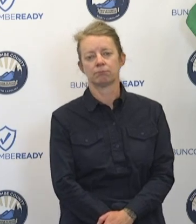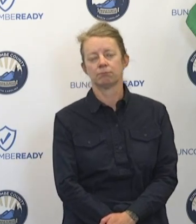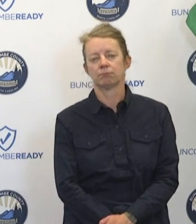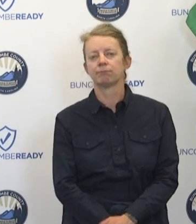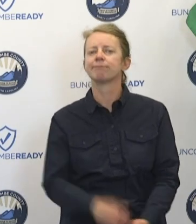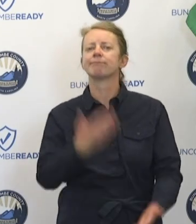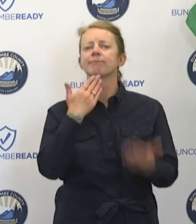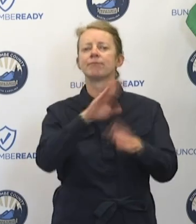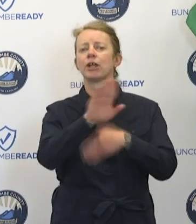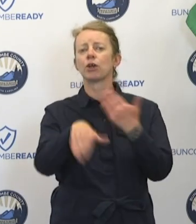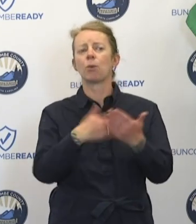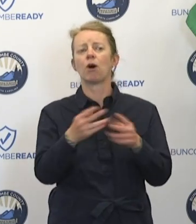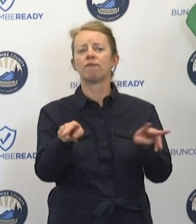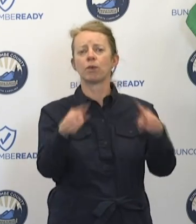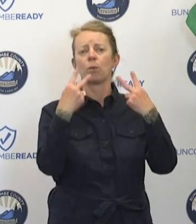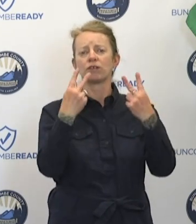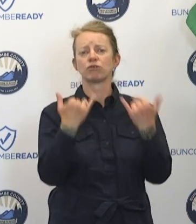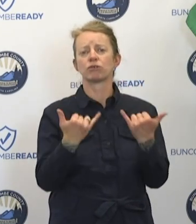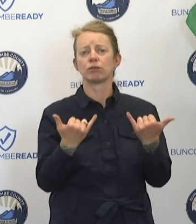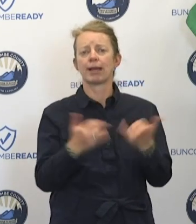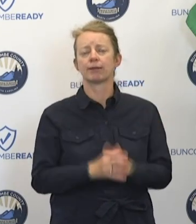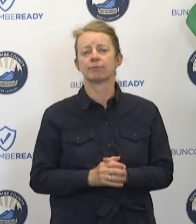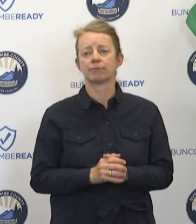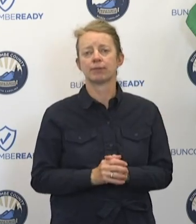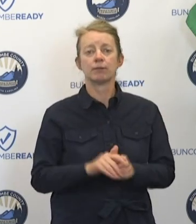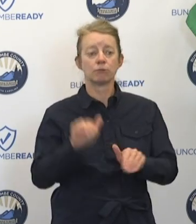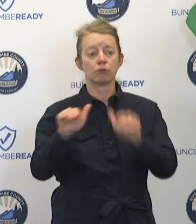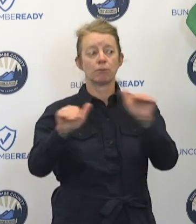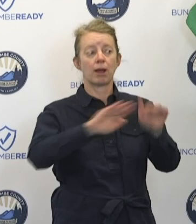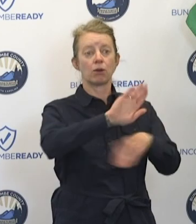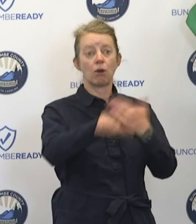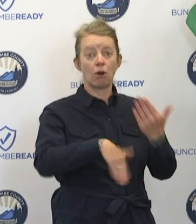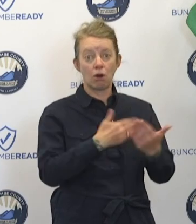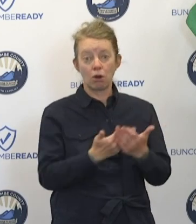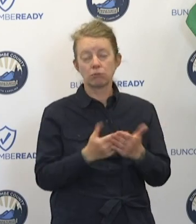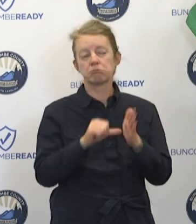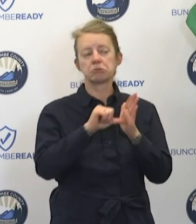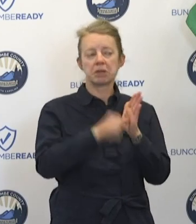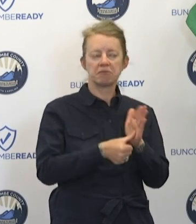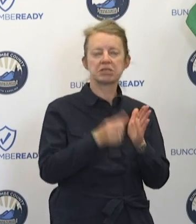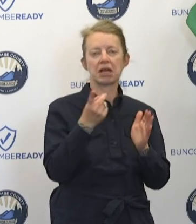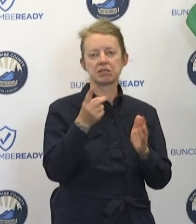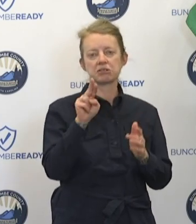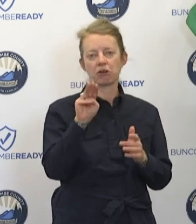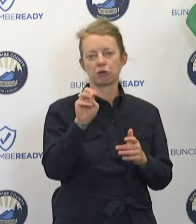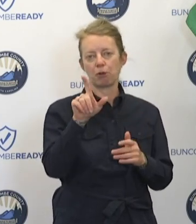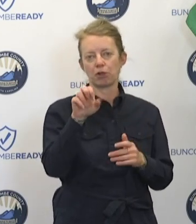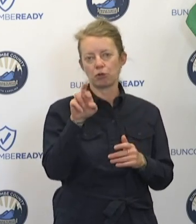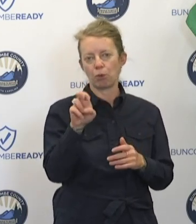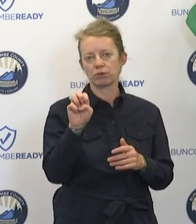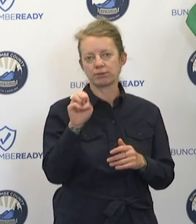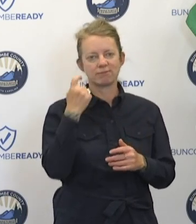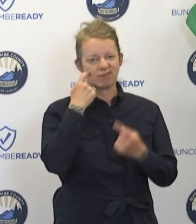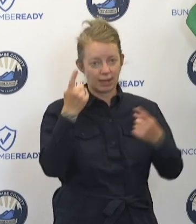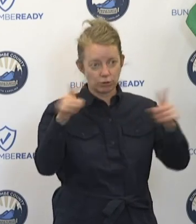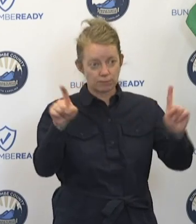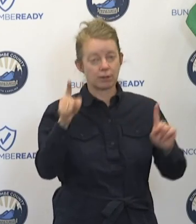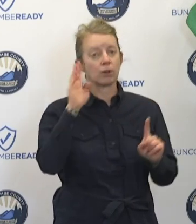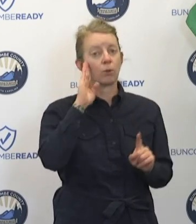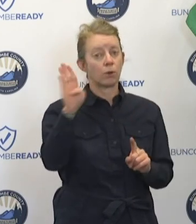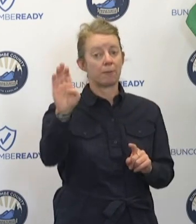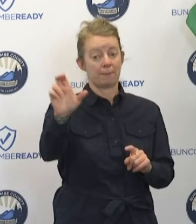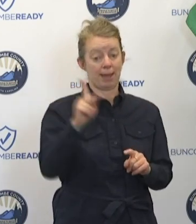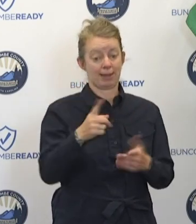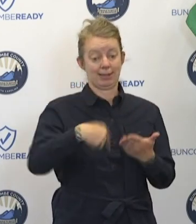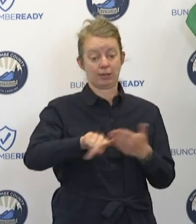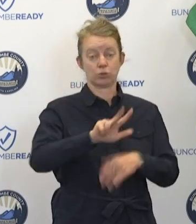So thank you all for tuning in today. Just as a reminder to reiterate what Dr. Mullendore just announced, we will be back next week